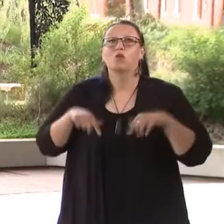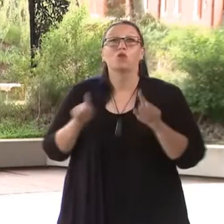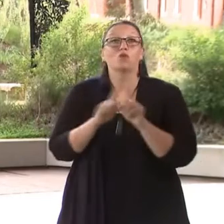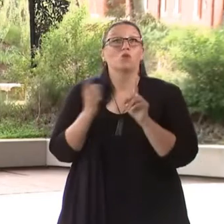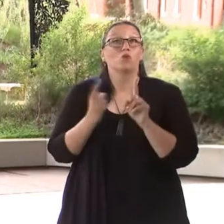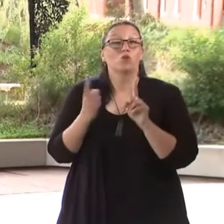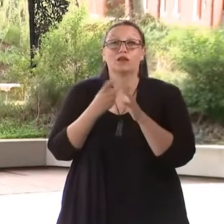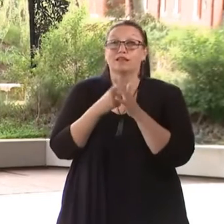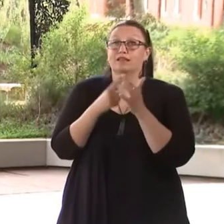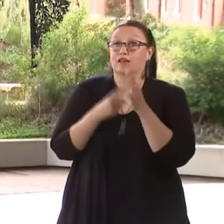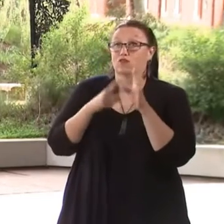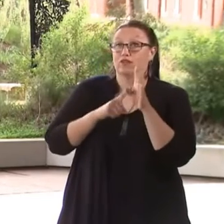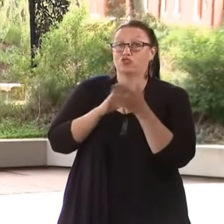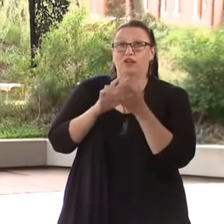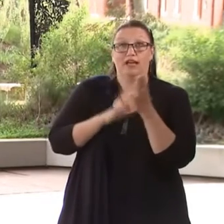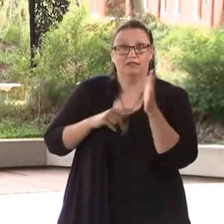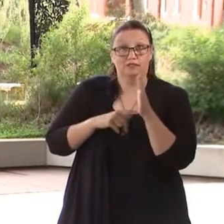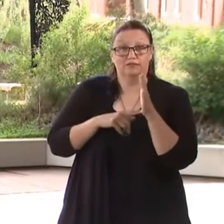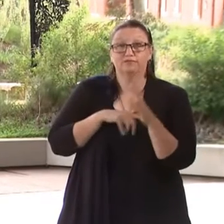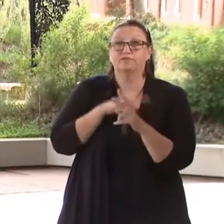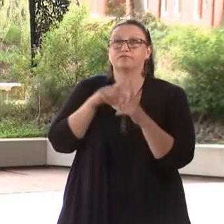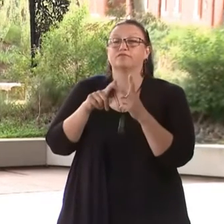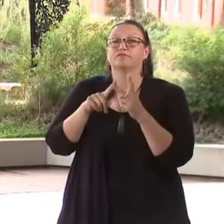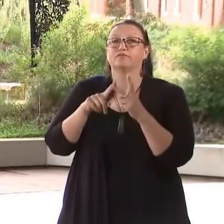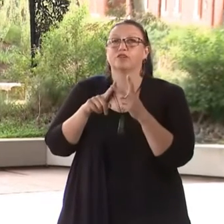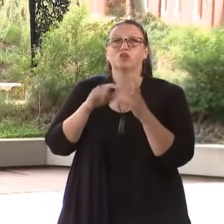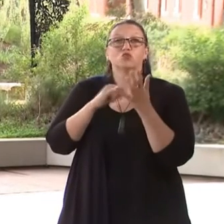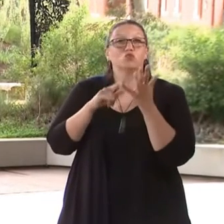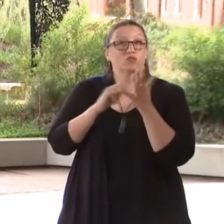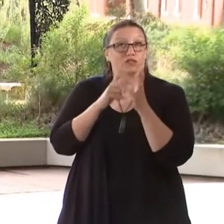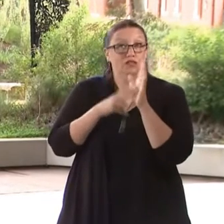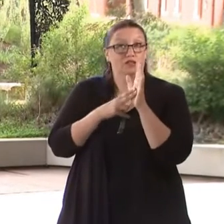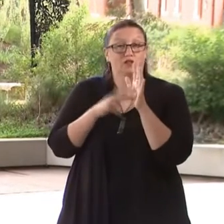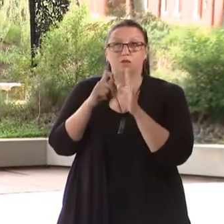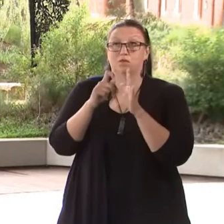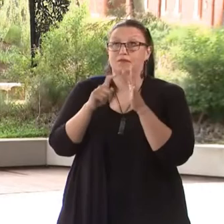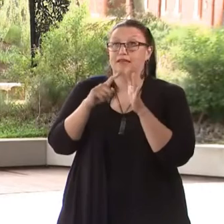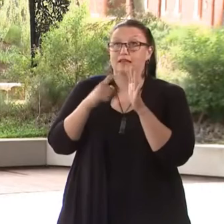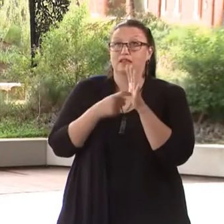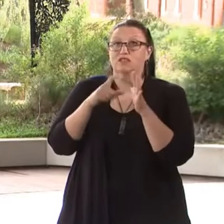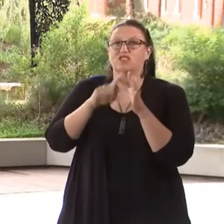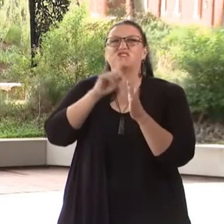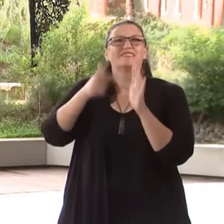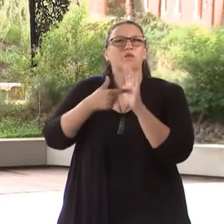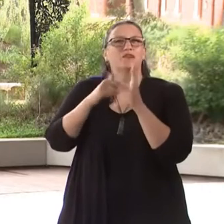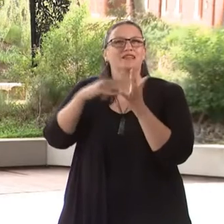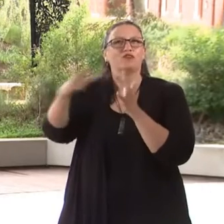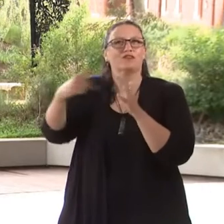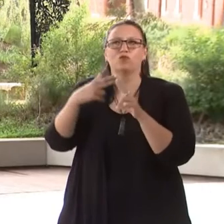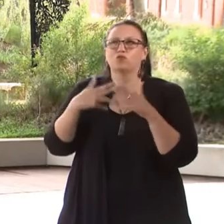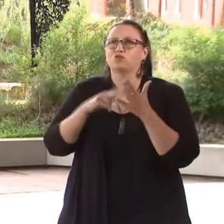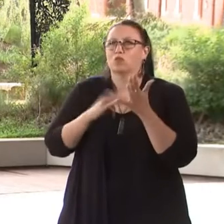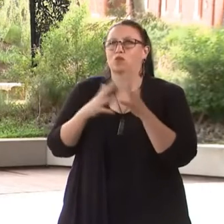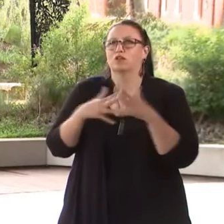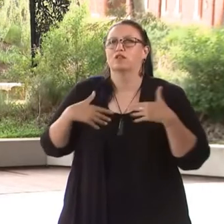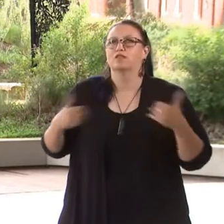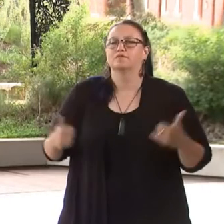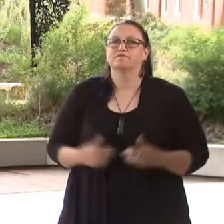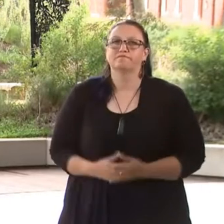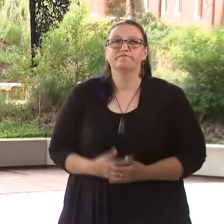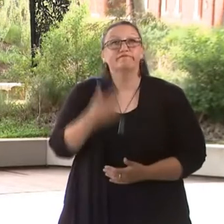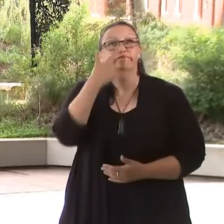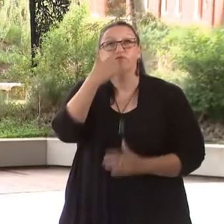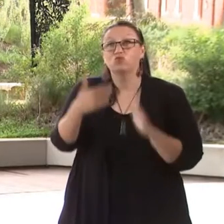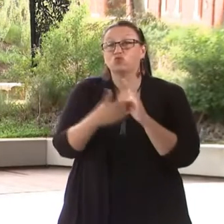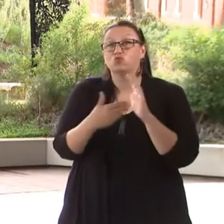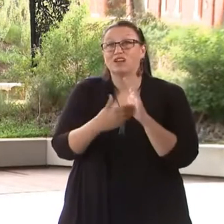Our Chief Health Officer, and Susan Pearce, the Deputy Secretary of New South Wales Health. Well, sadly today we're